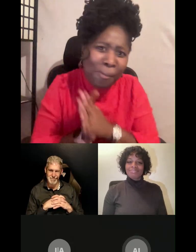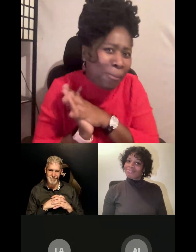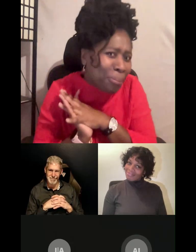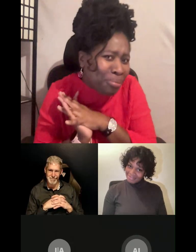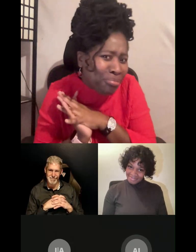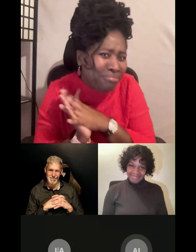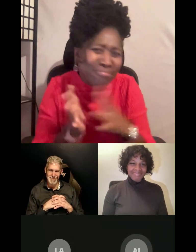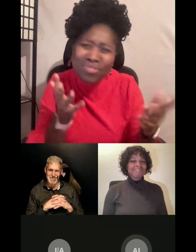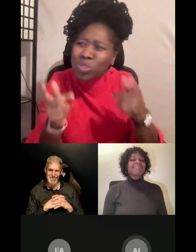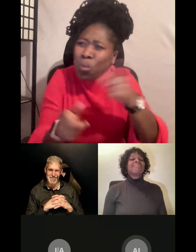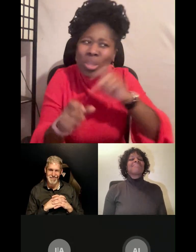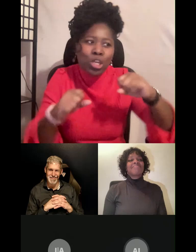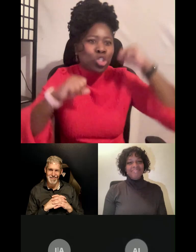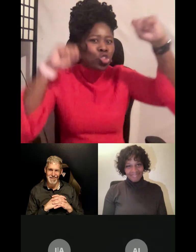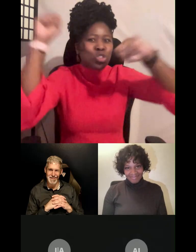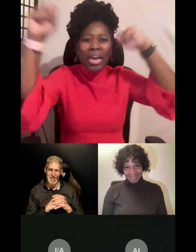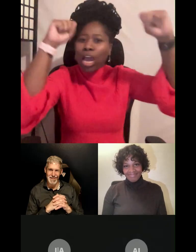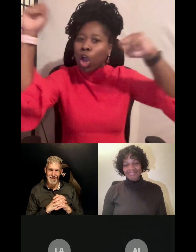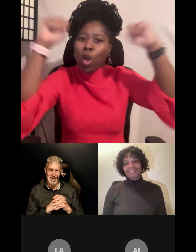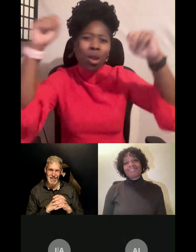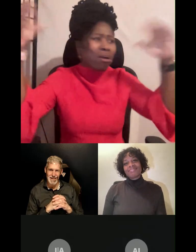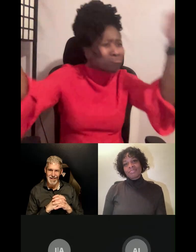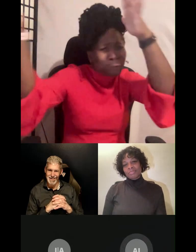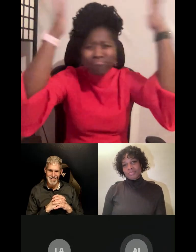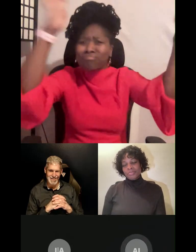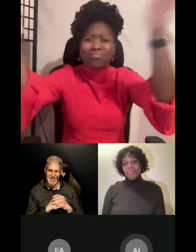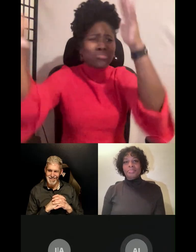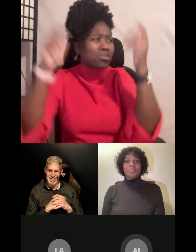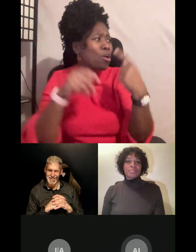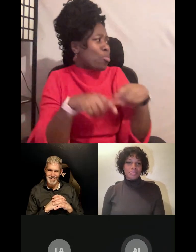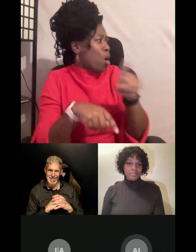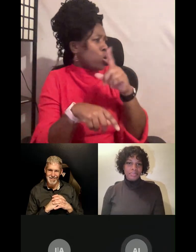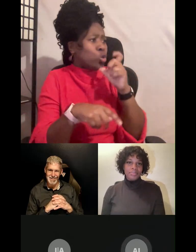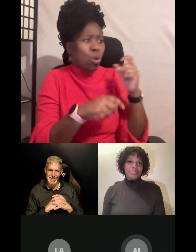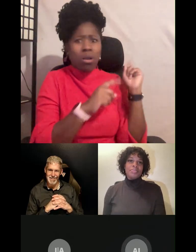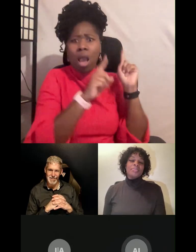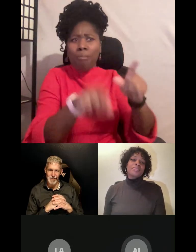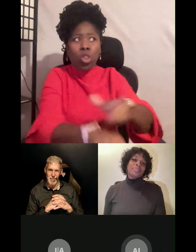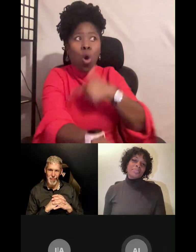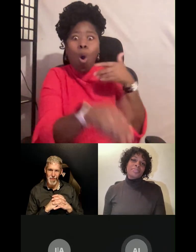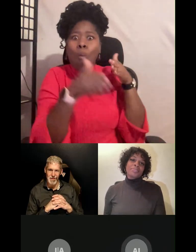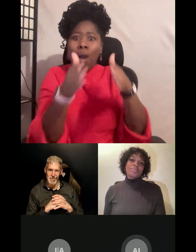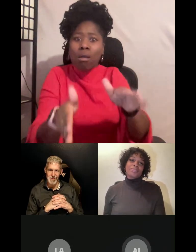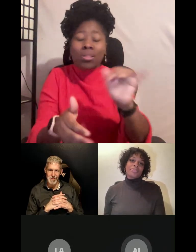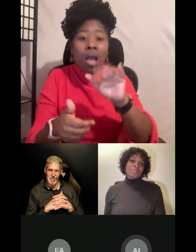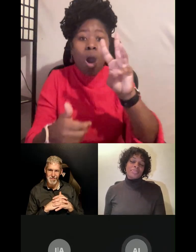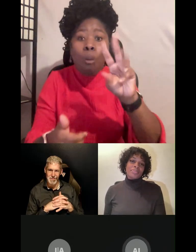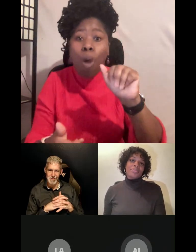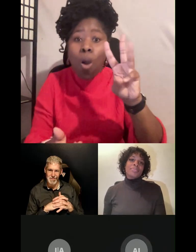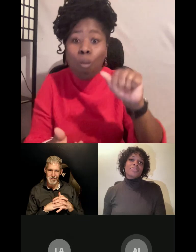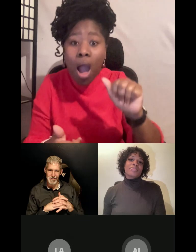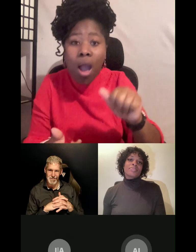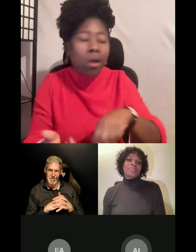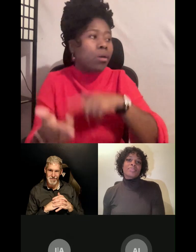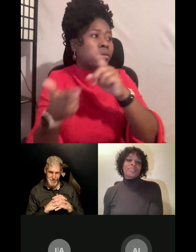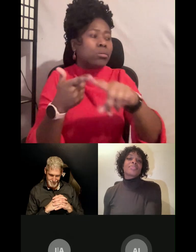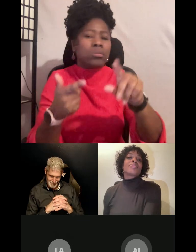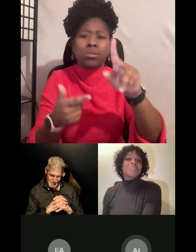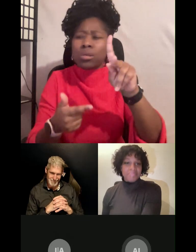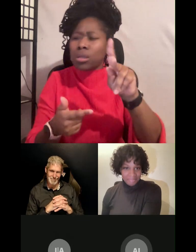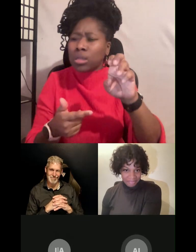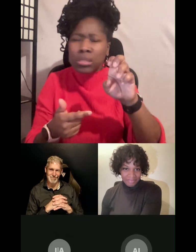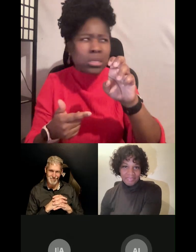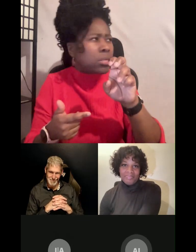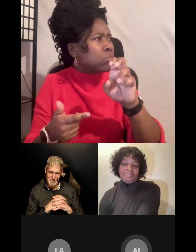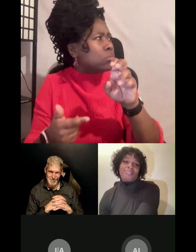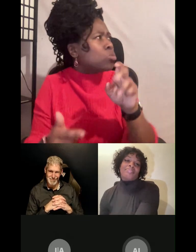Your win is everybody's win. And don't forget about that. So we'll be your cheerleaders. We'll support you.